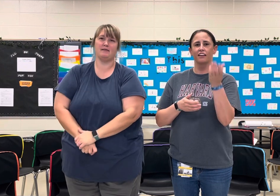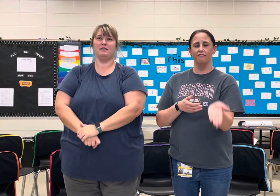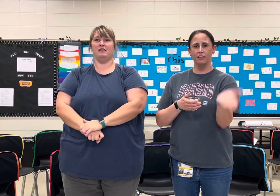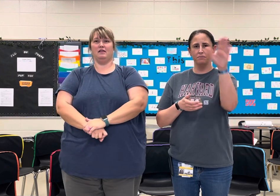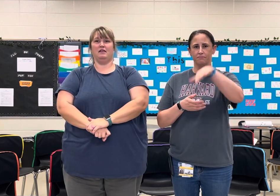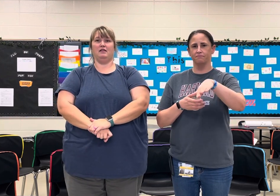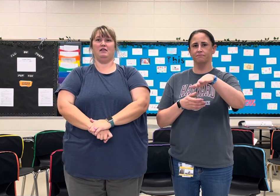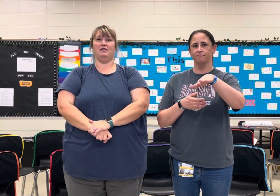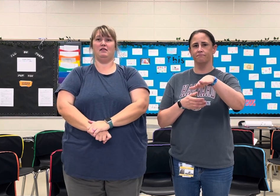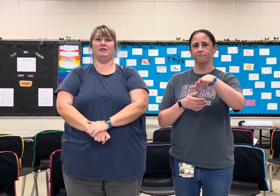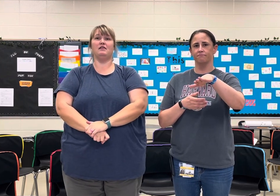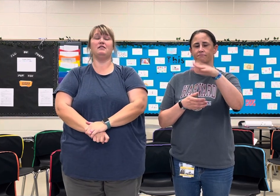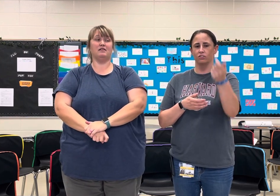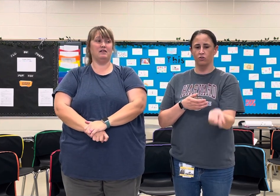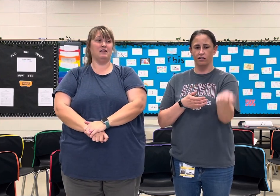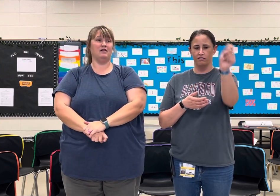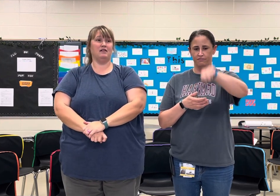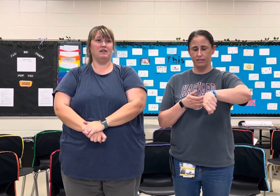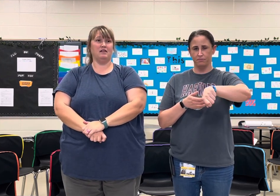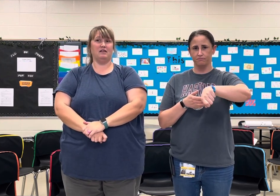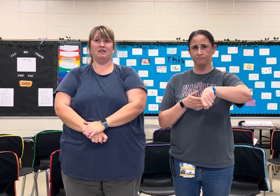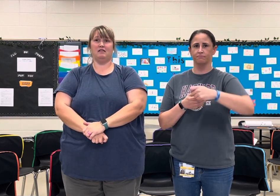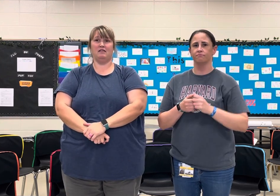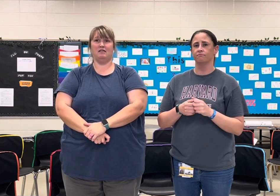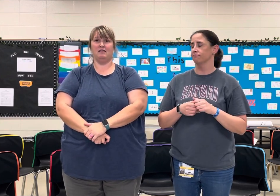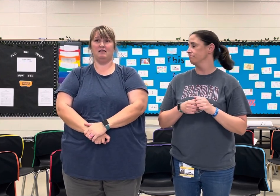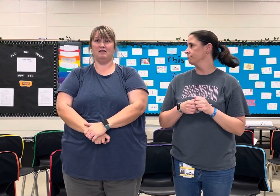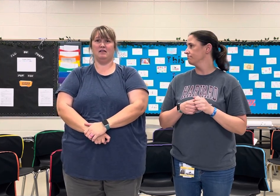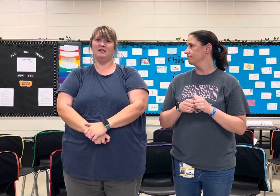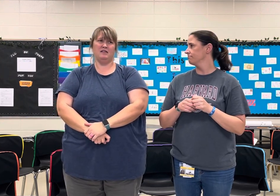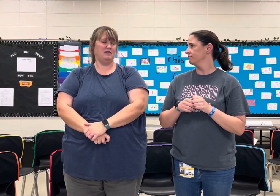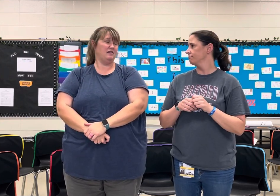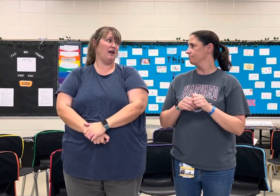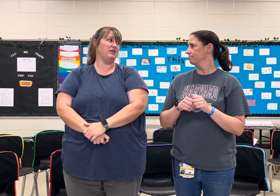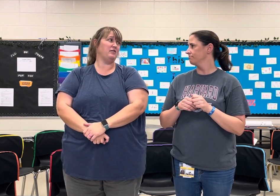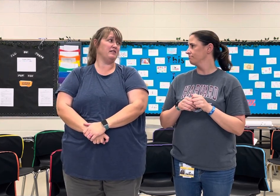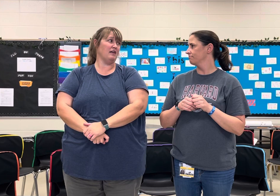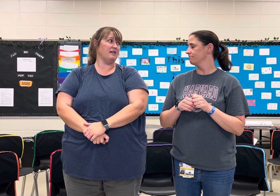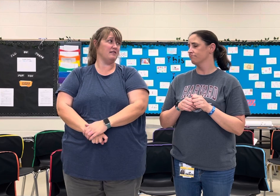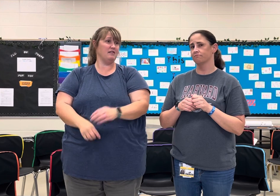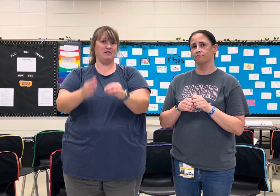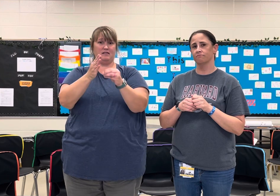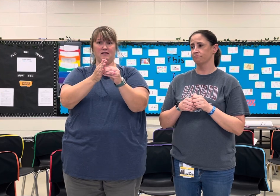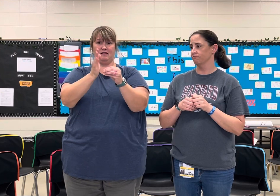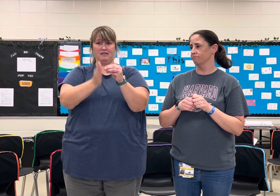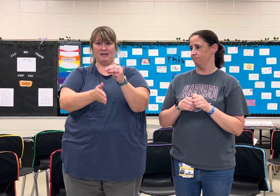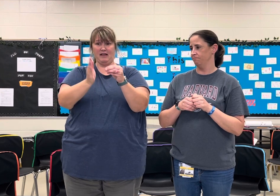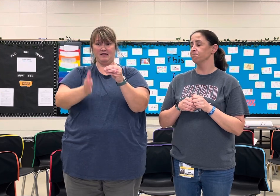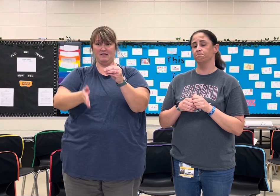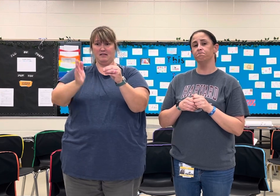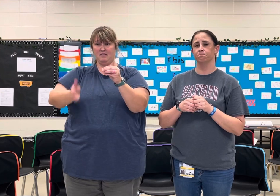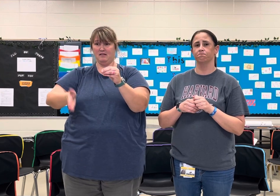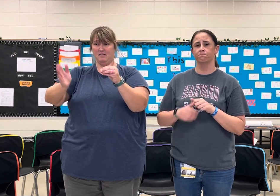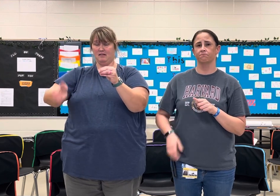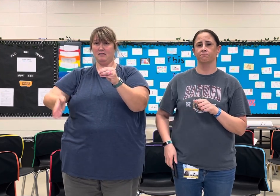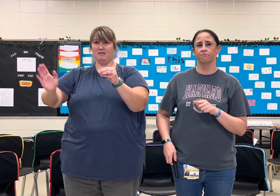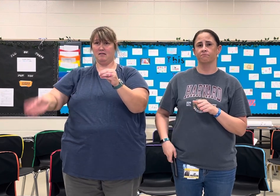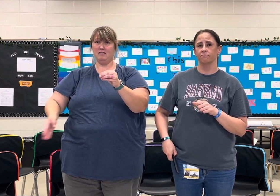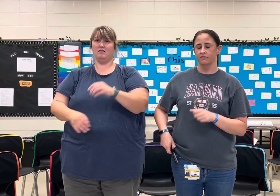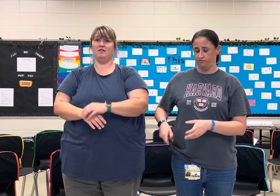Flip. Or flip. How are you doing slice? Slice?